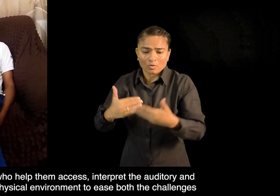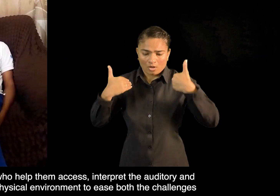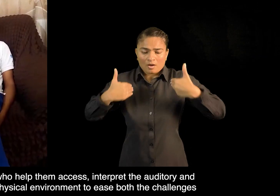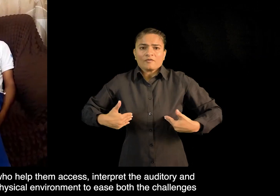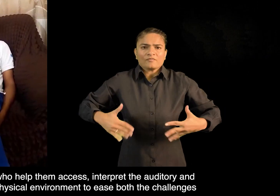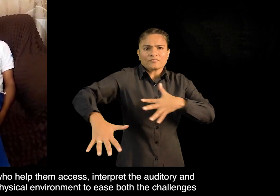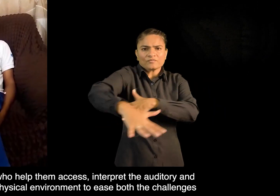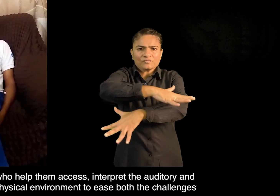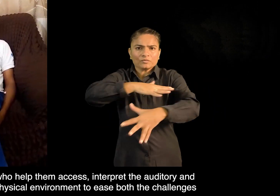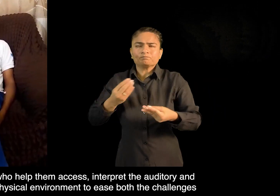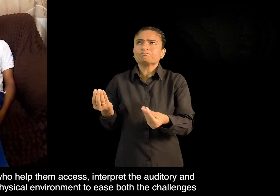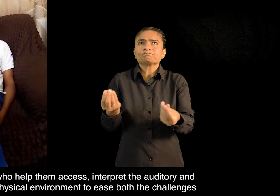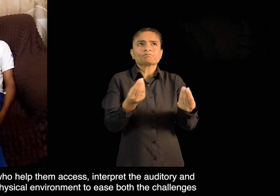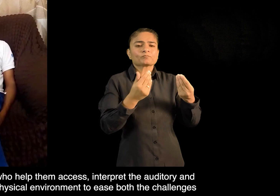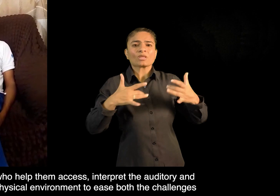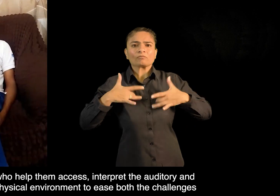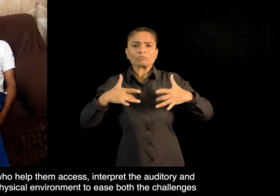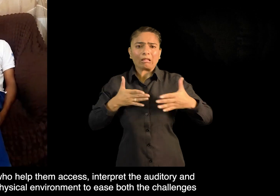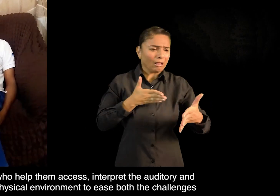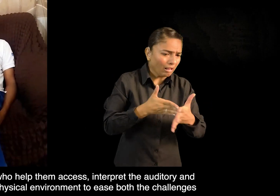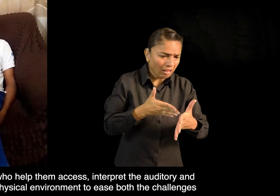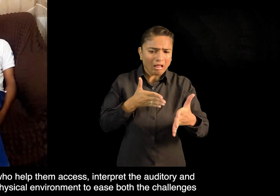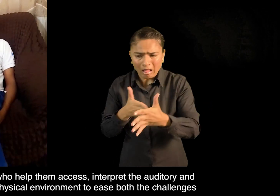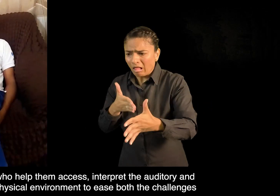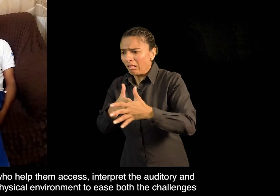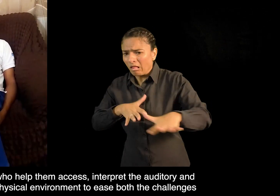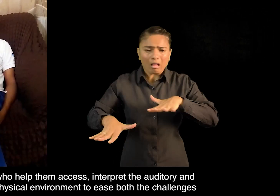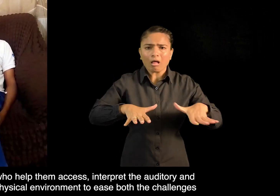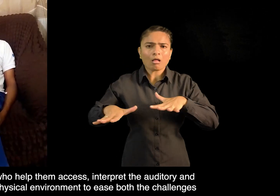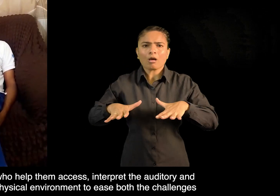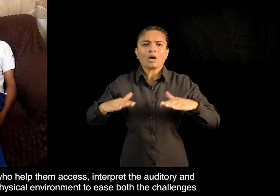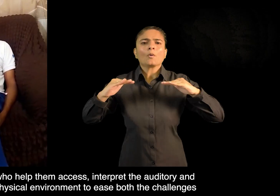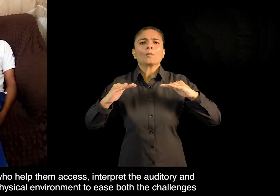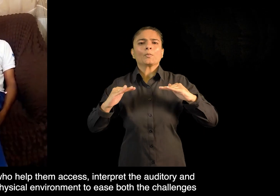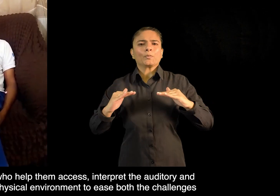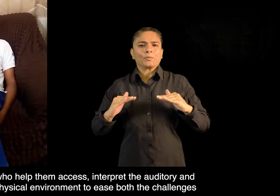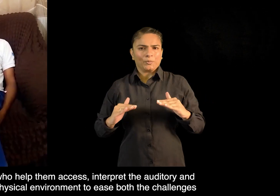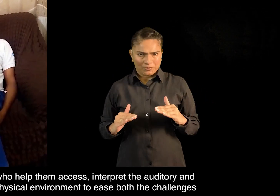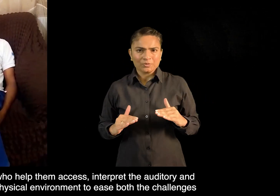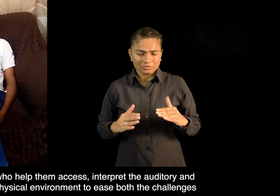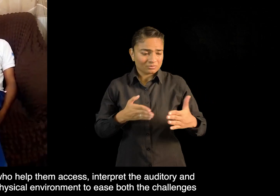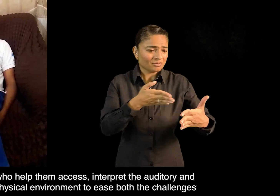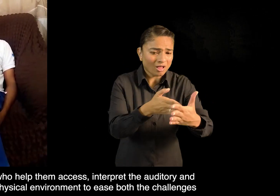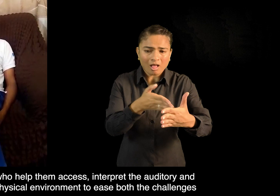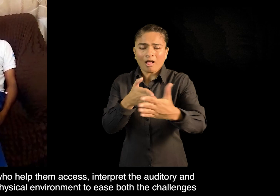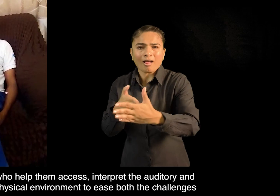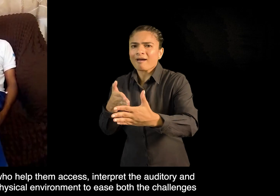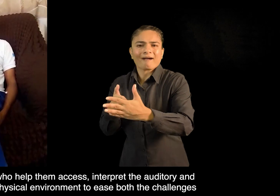the auditory and physical environment to ease